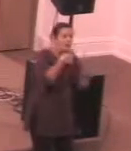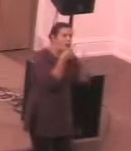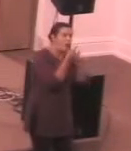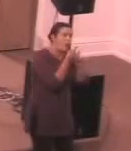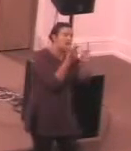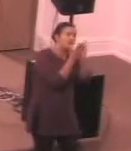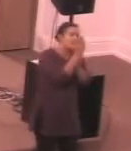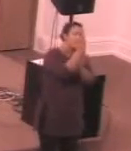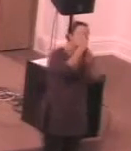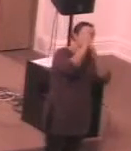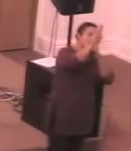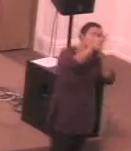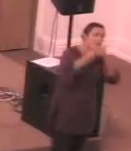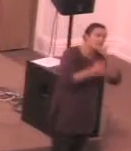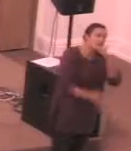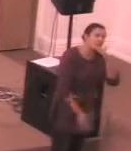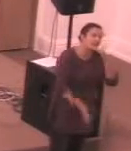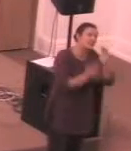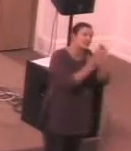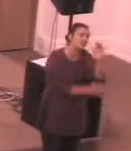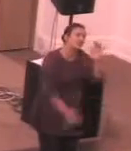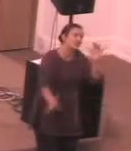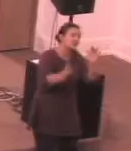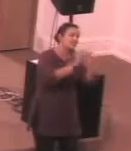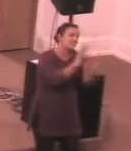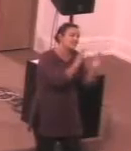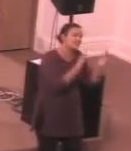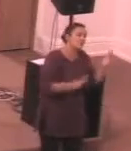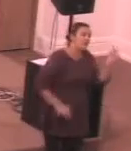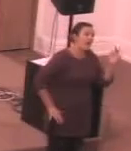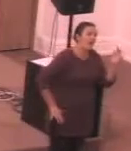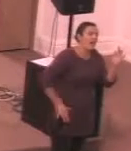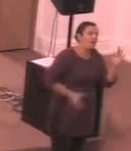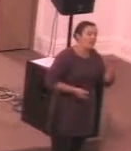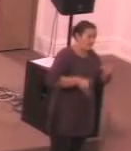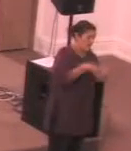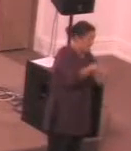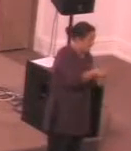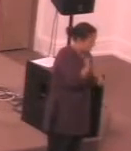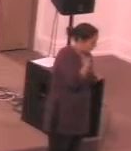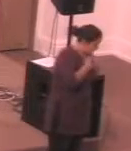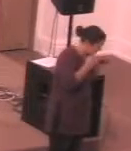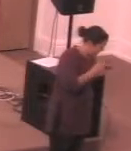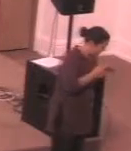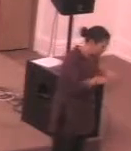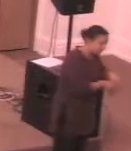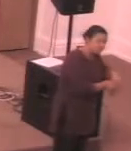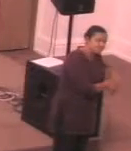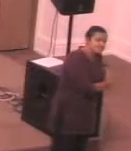And it's all because of the blood of Jesus Christ